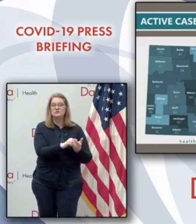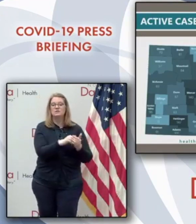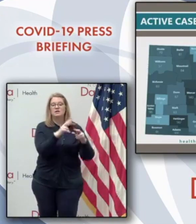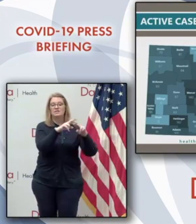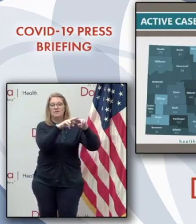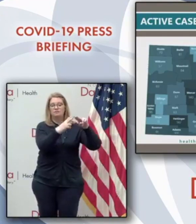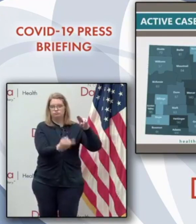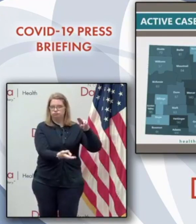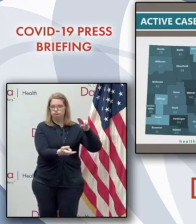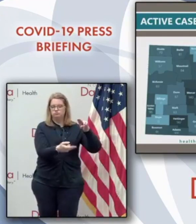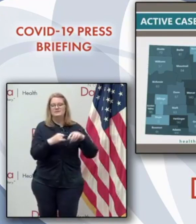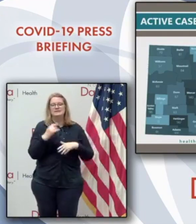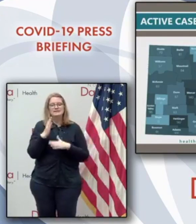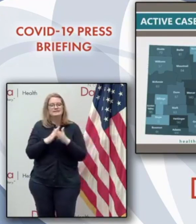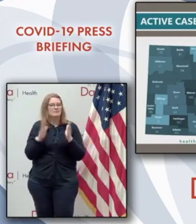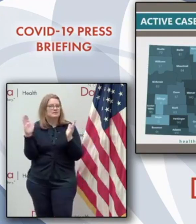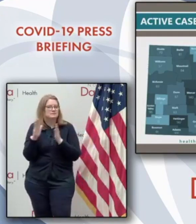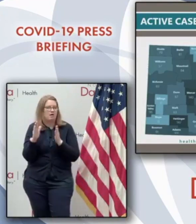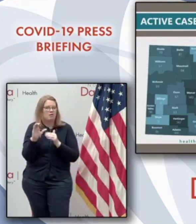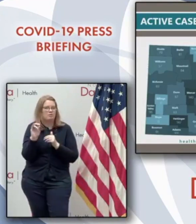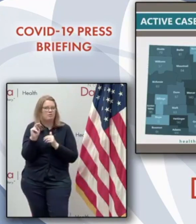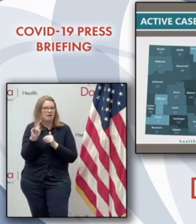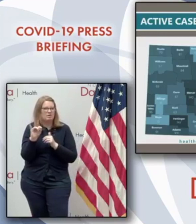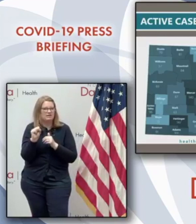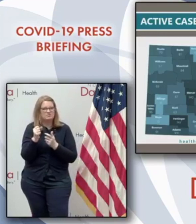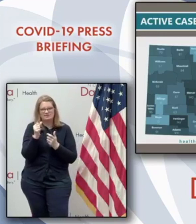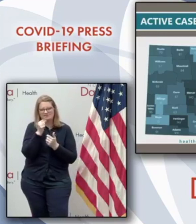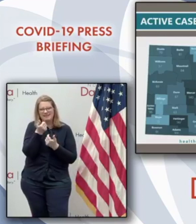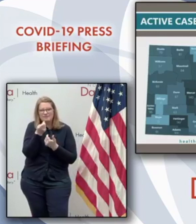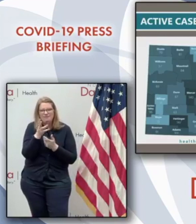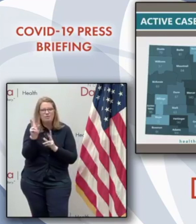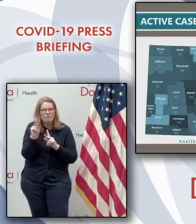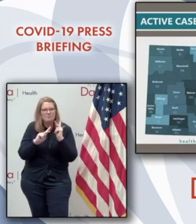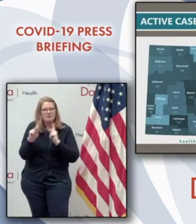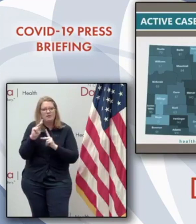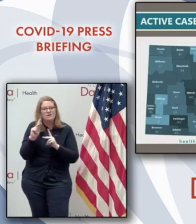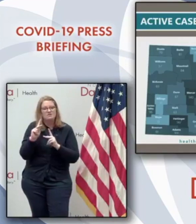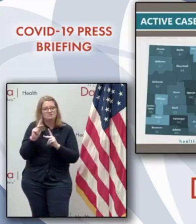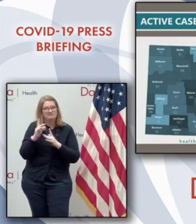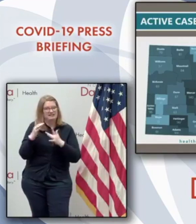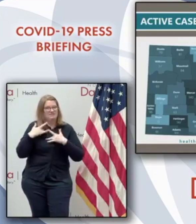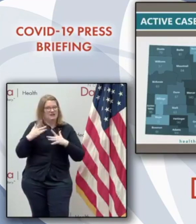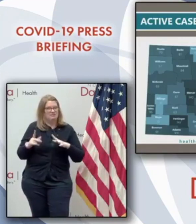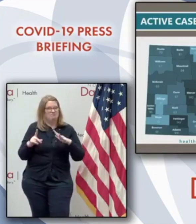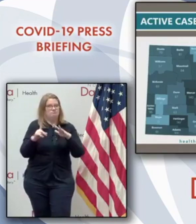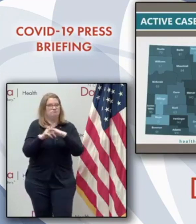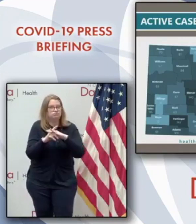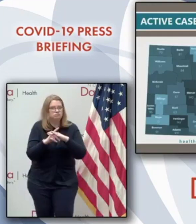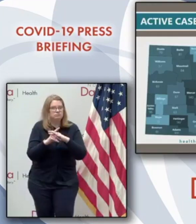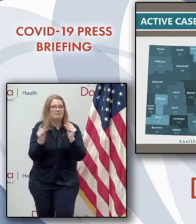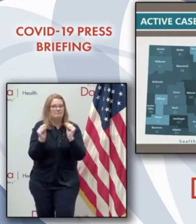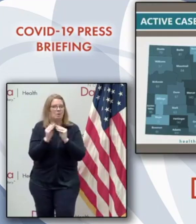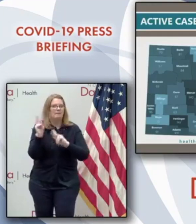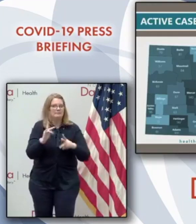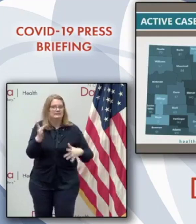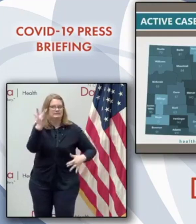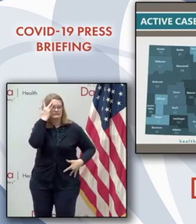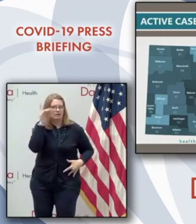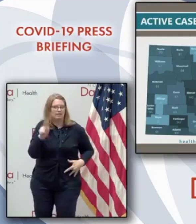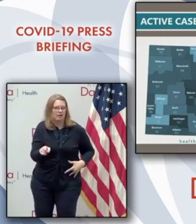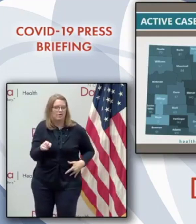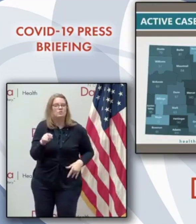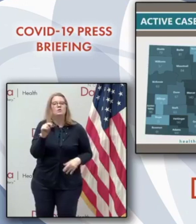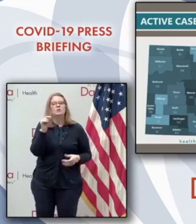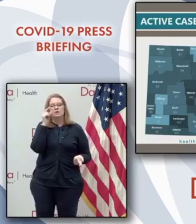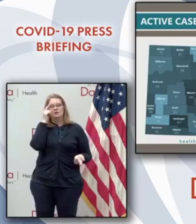of that. Some of our smaller counties that have had outbreaks have popped up on these lists, and we want